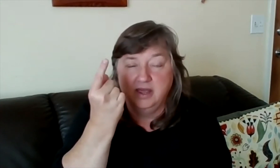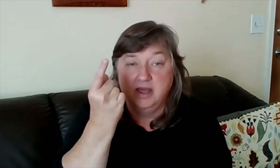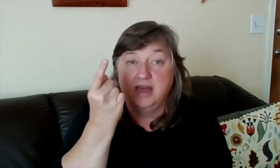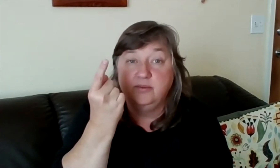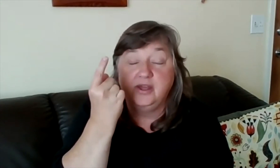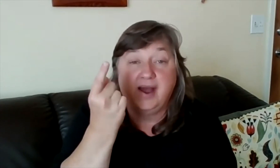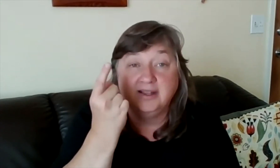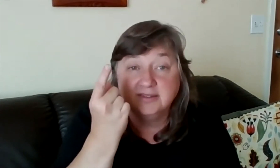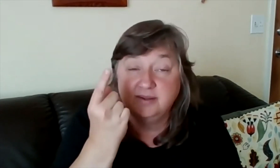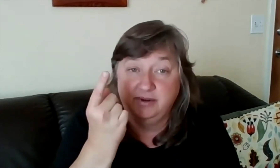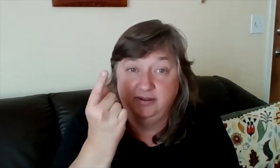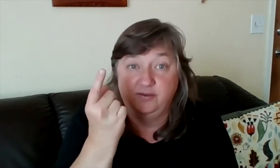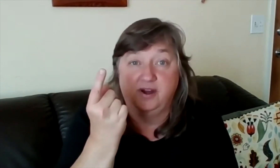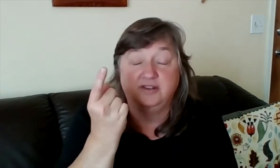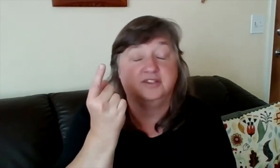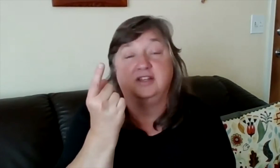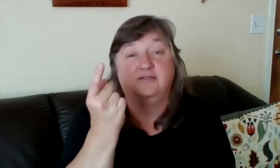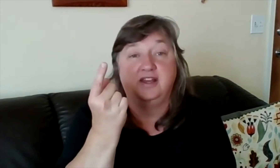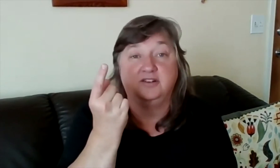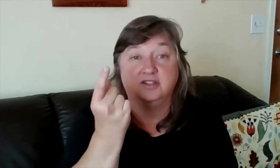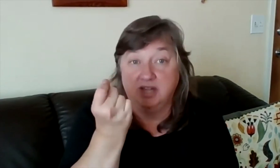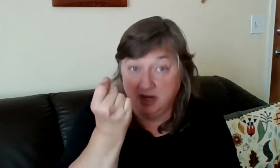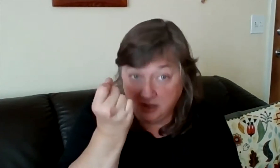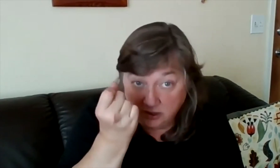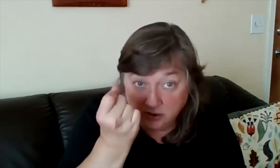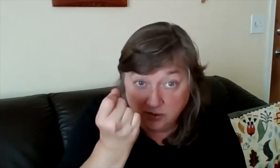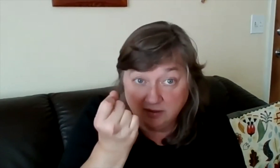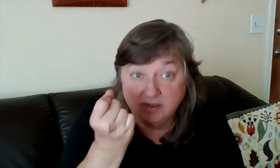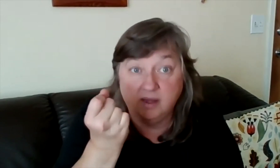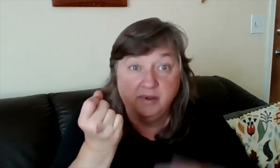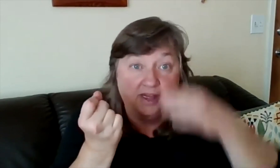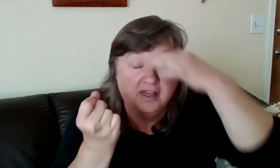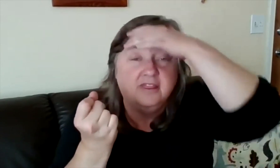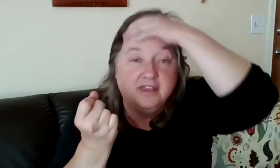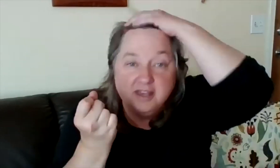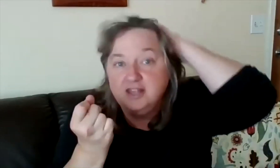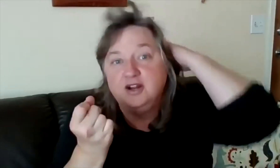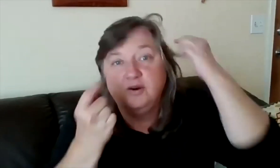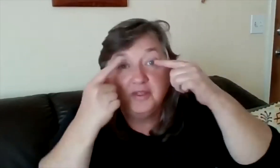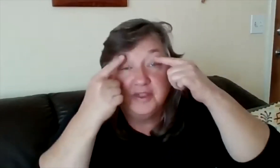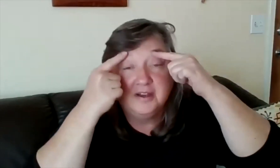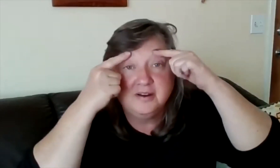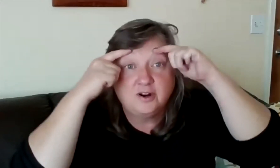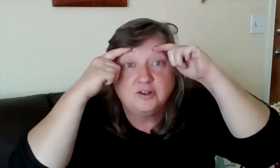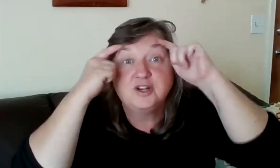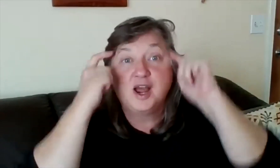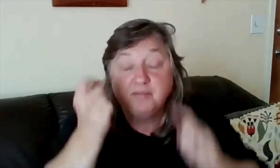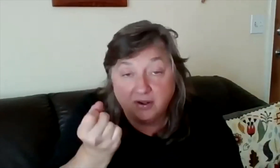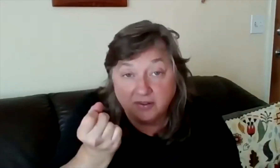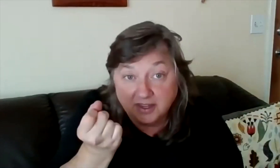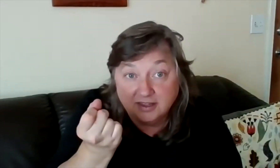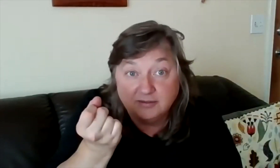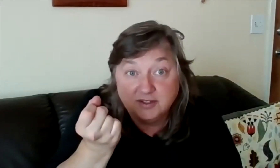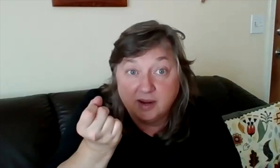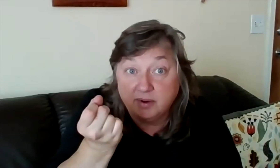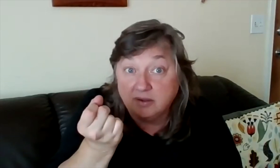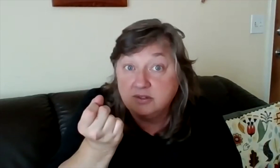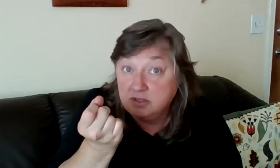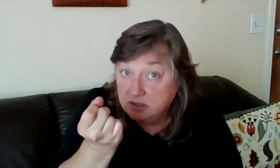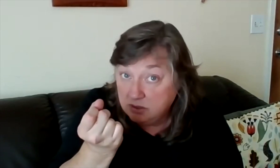And the way you ask somebody if they understand, you give them the, you know, the arched eyebrow thing, the lifted eyebrows. Do